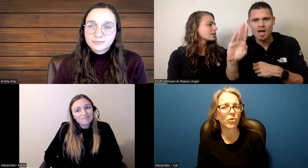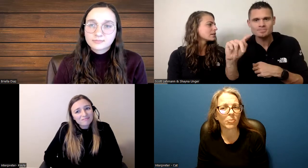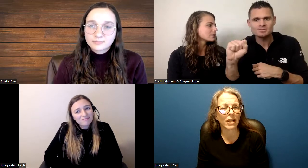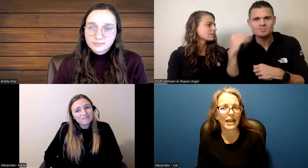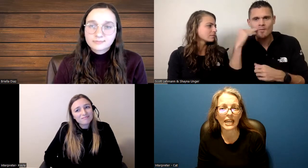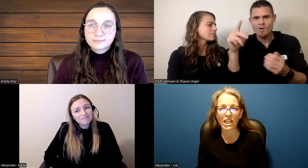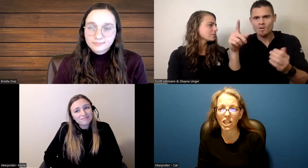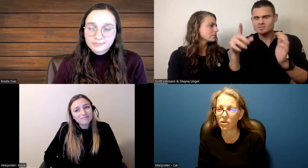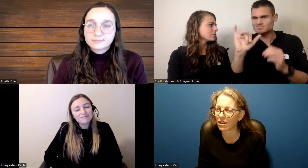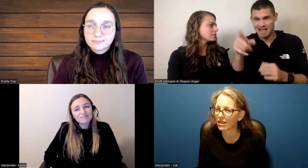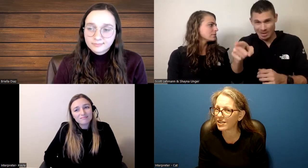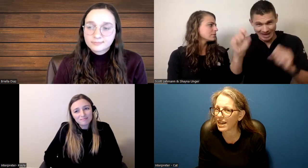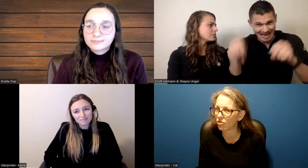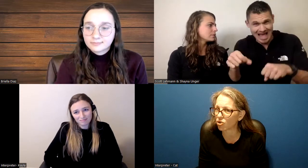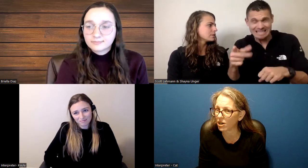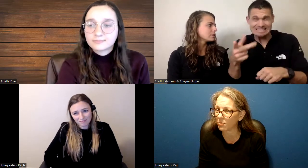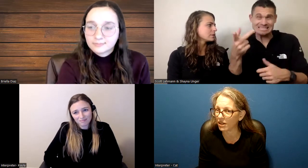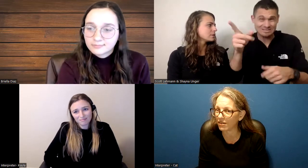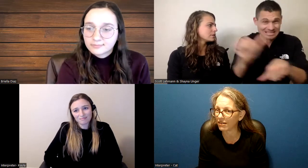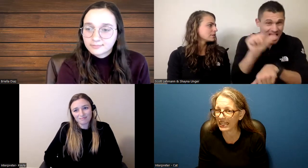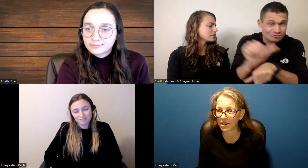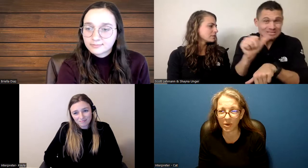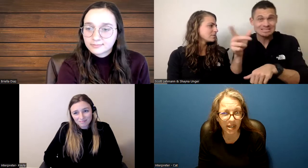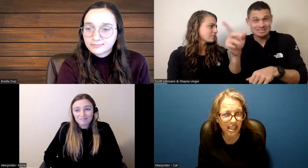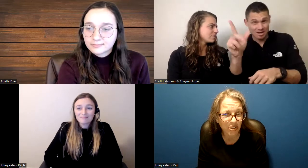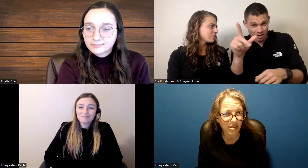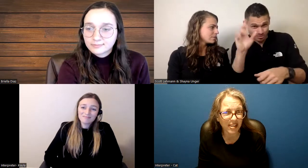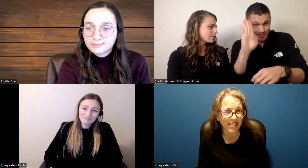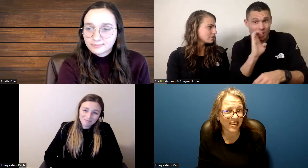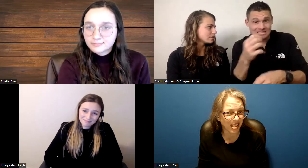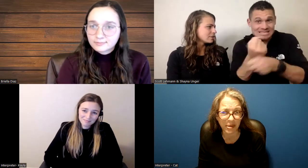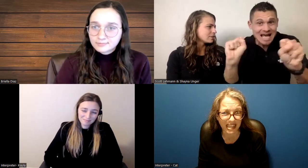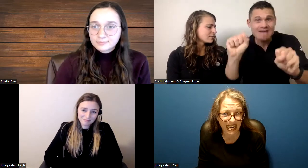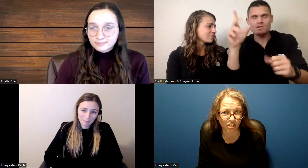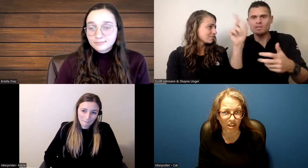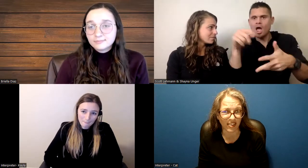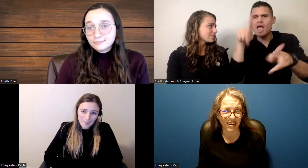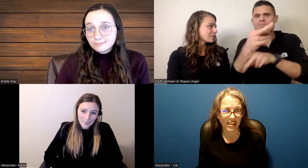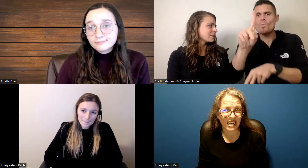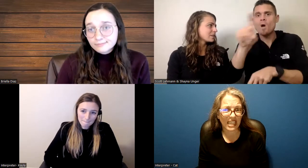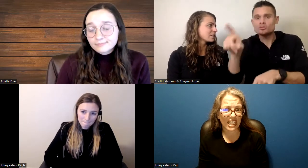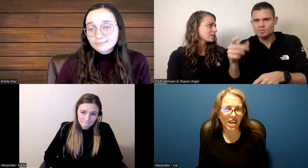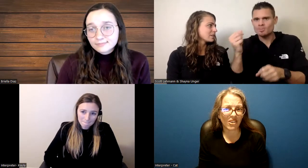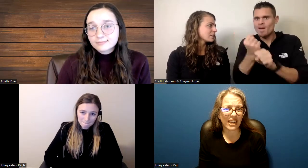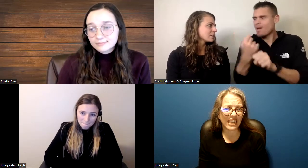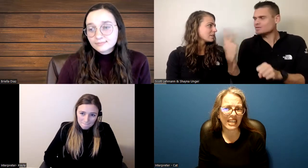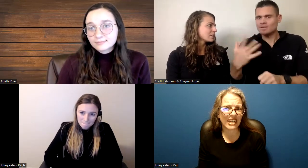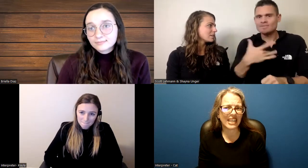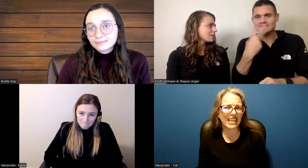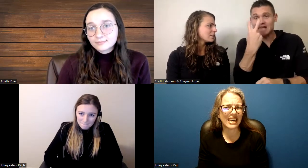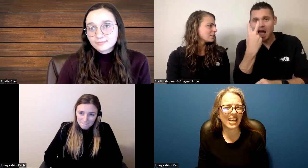were doing the planning, you know, a lot of the doubts creep in. Like, can we really do this? It's going to be dangerous, you know?